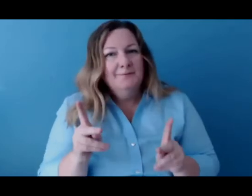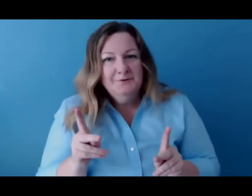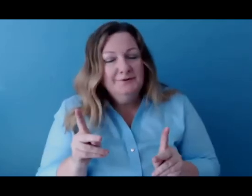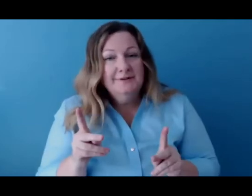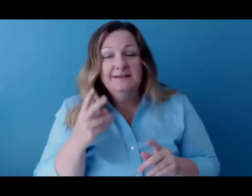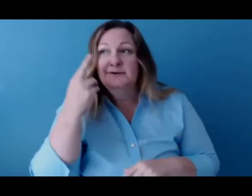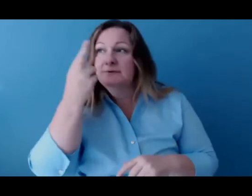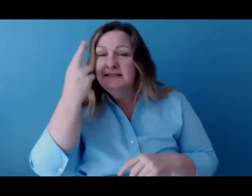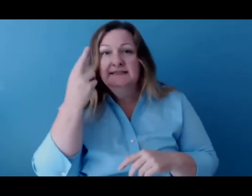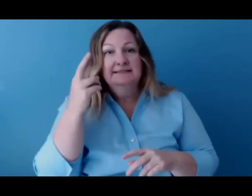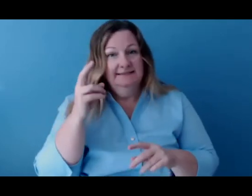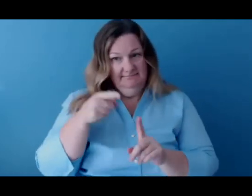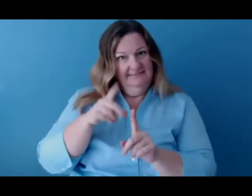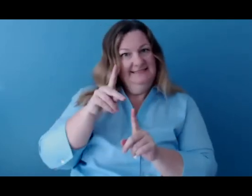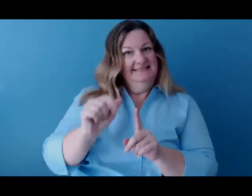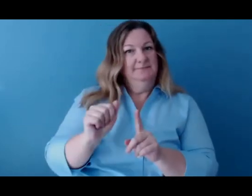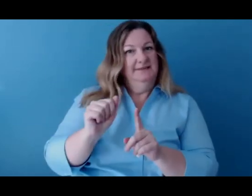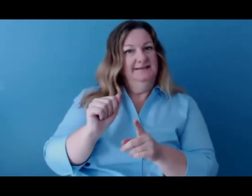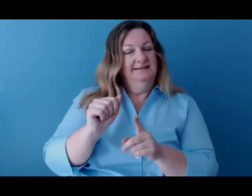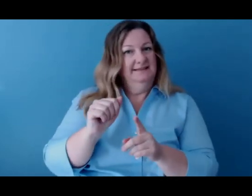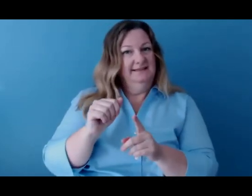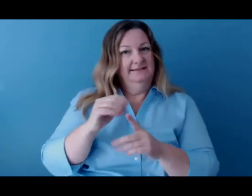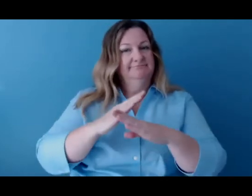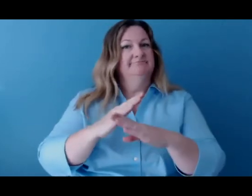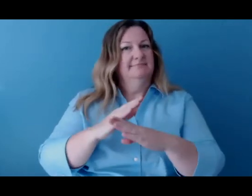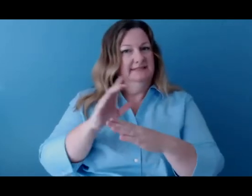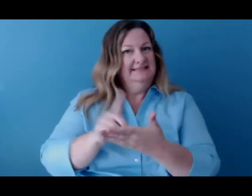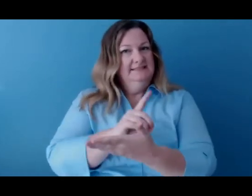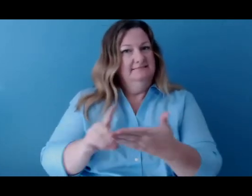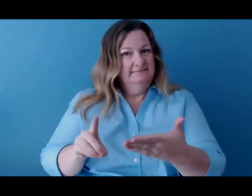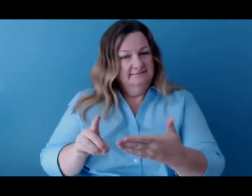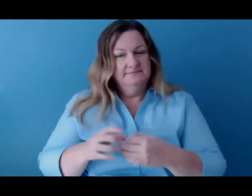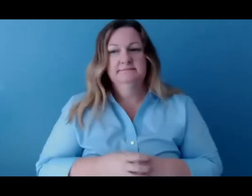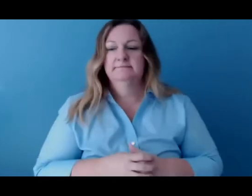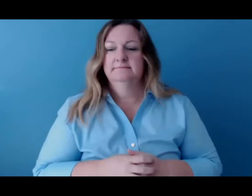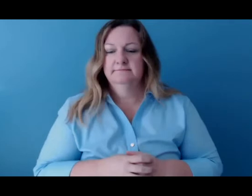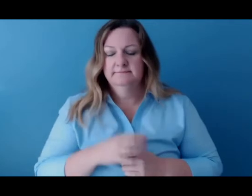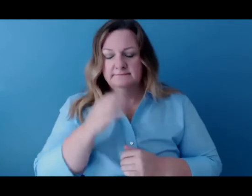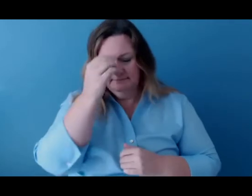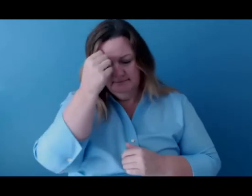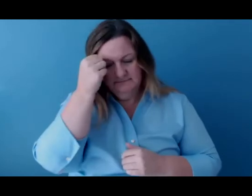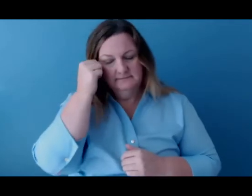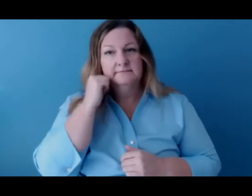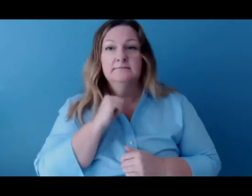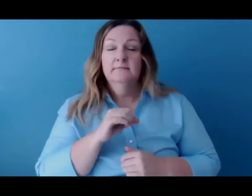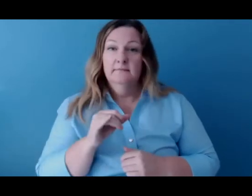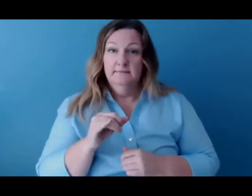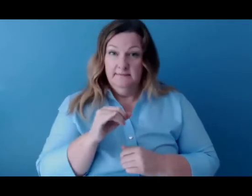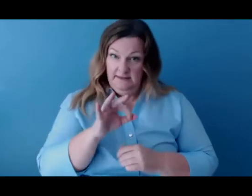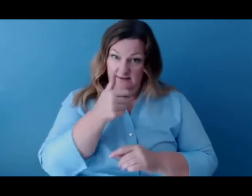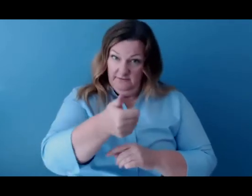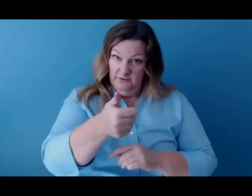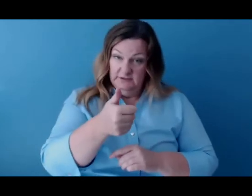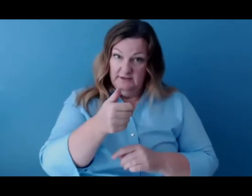of their disability. Maybe touch on, you know, as someone who will be representing us, you